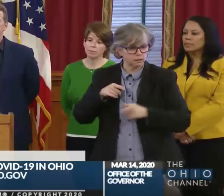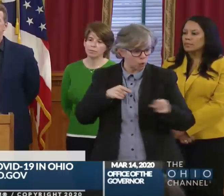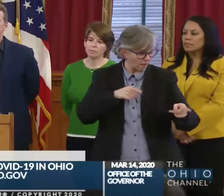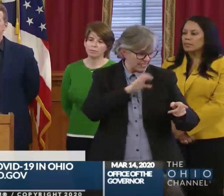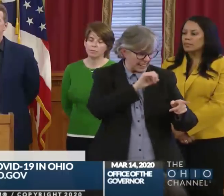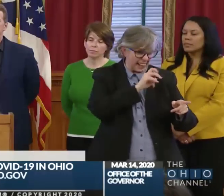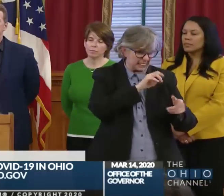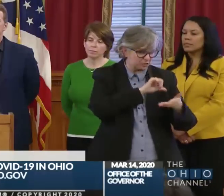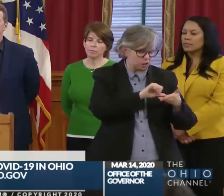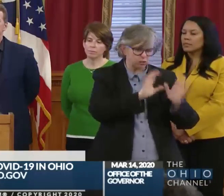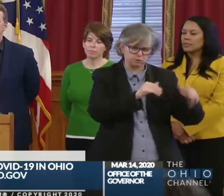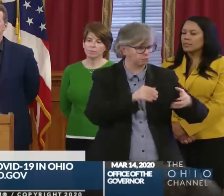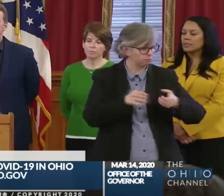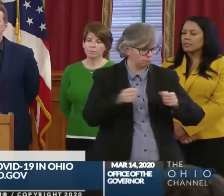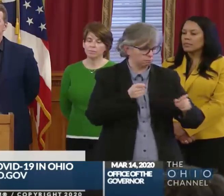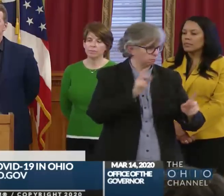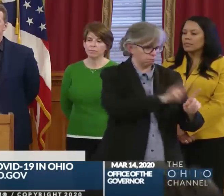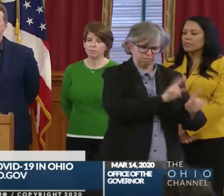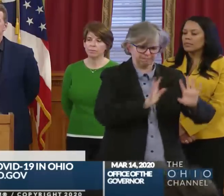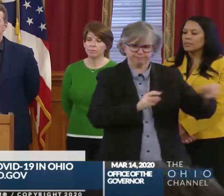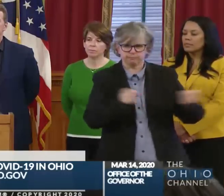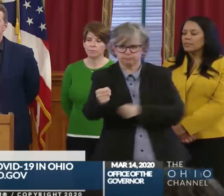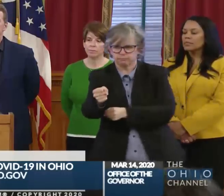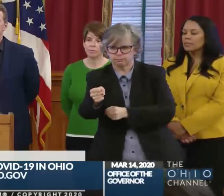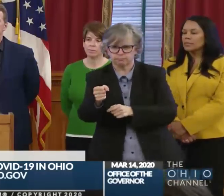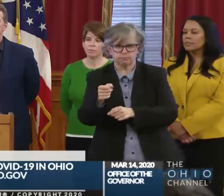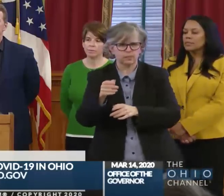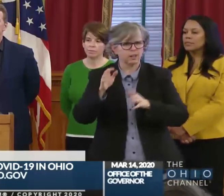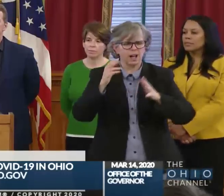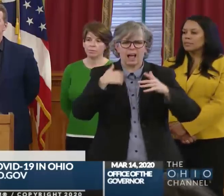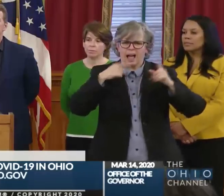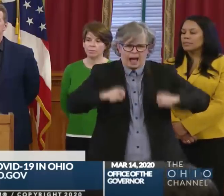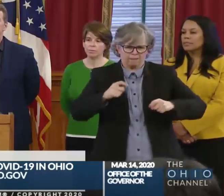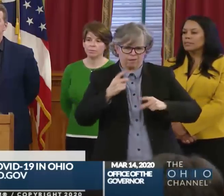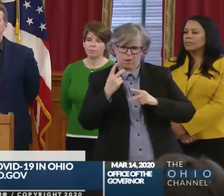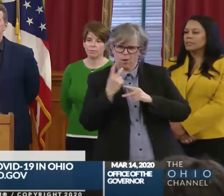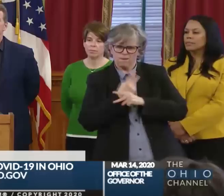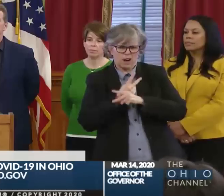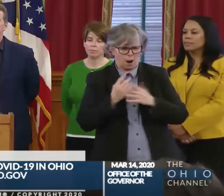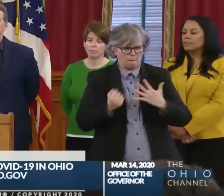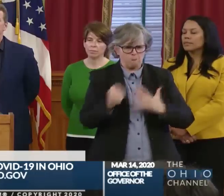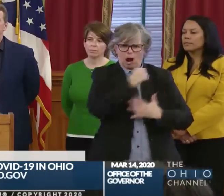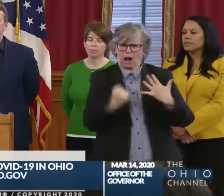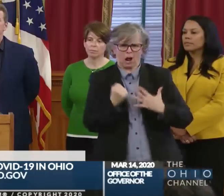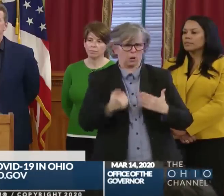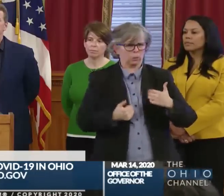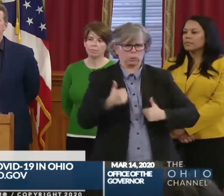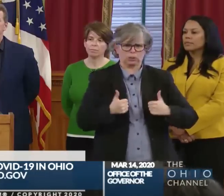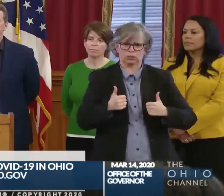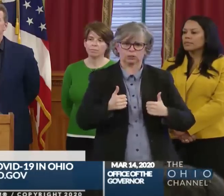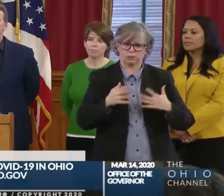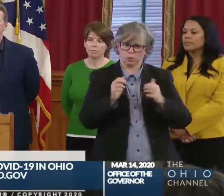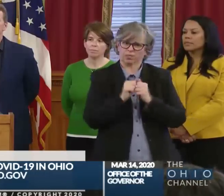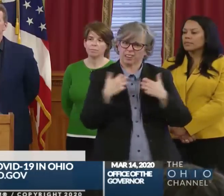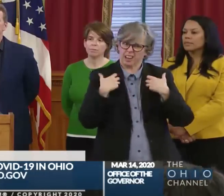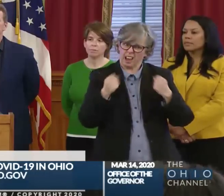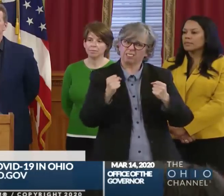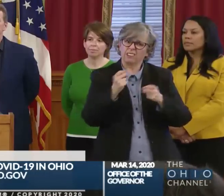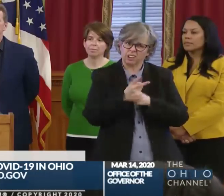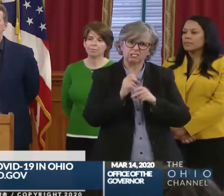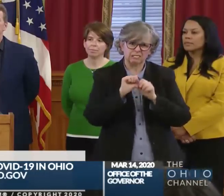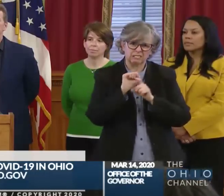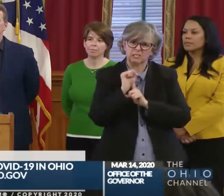healthcare institutions. We've got to take the healthcare situation very, very seriously. Look at Italy. They do have a good